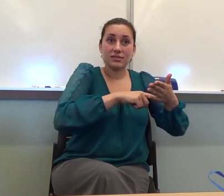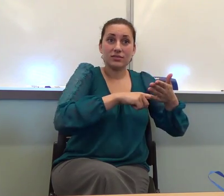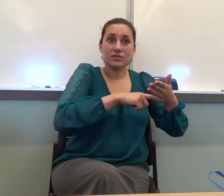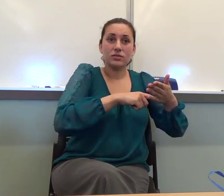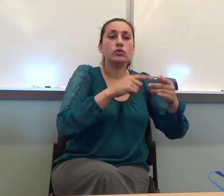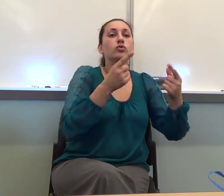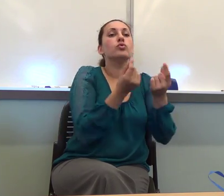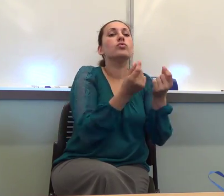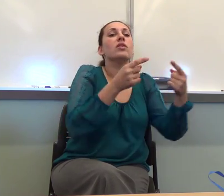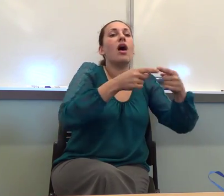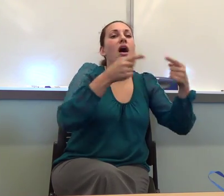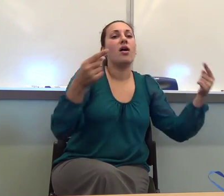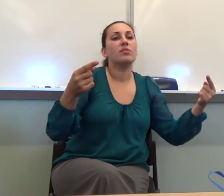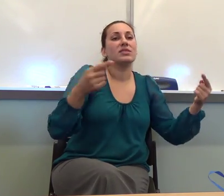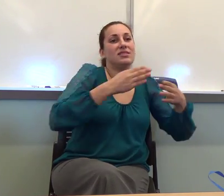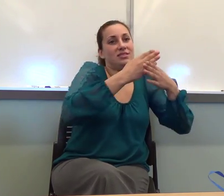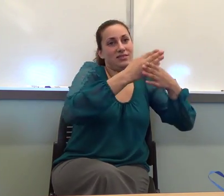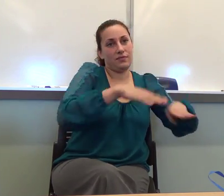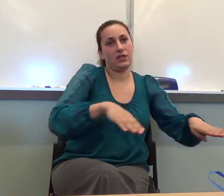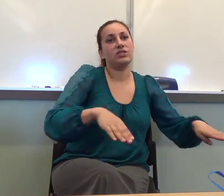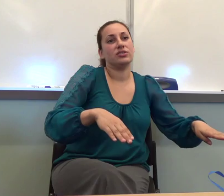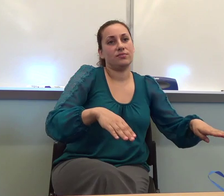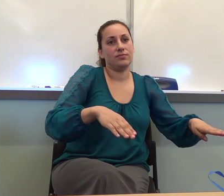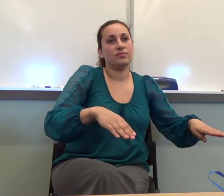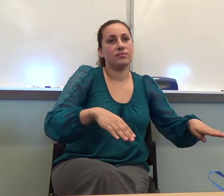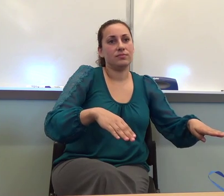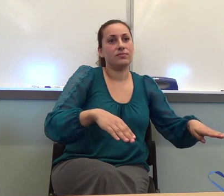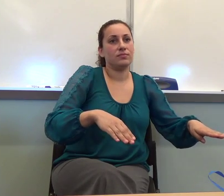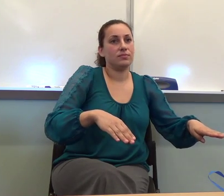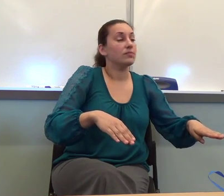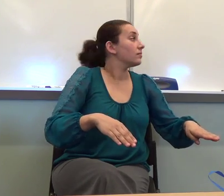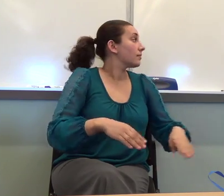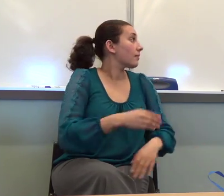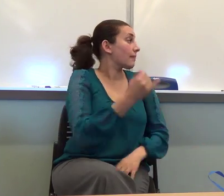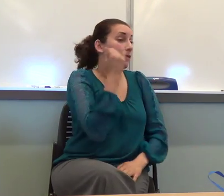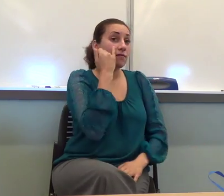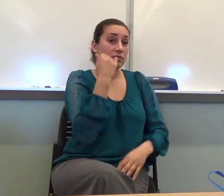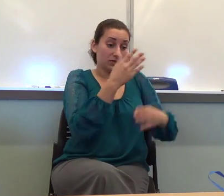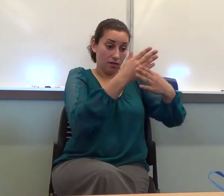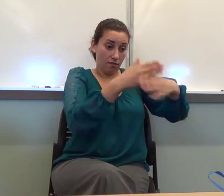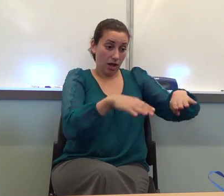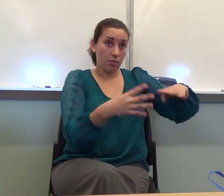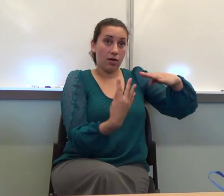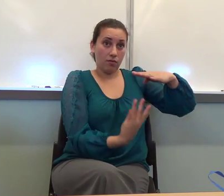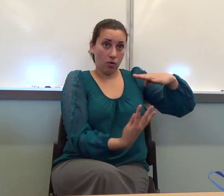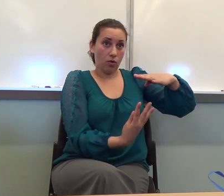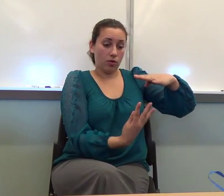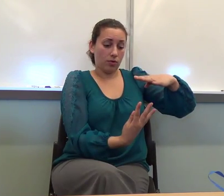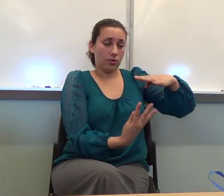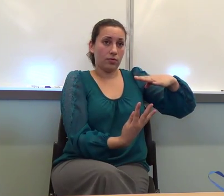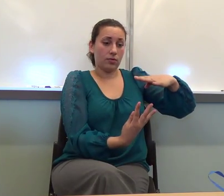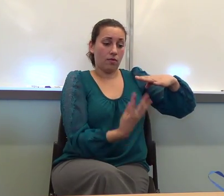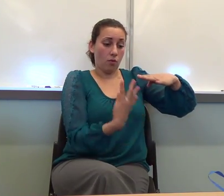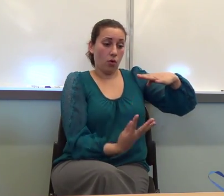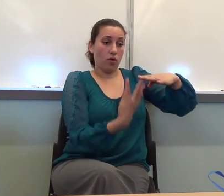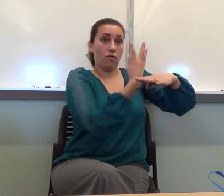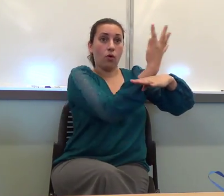4. Okay, that's certainly a plan. If I divide this by 4, yes, 4 and 4 cancel because they're multiplying